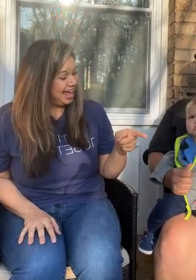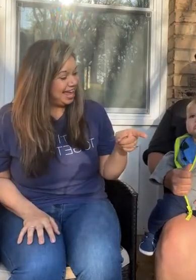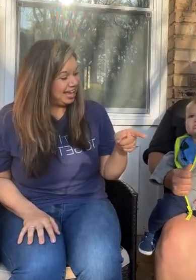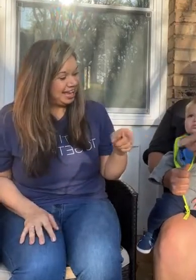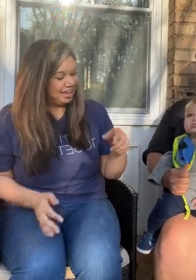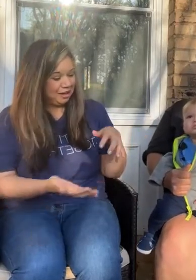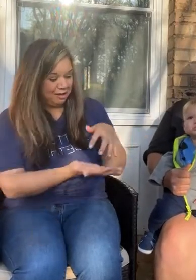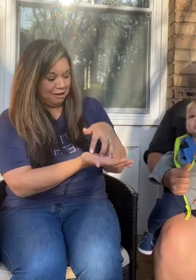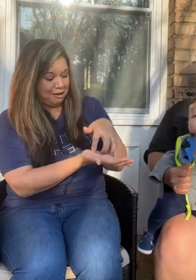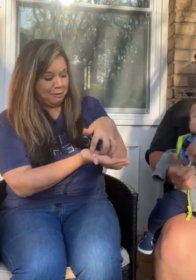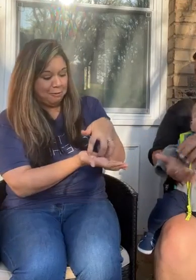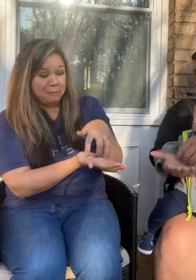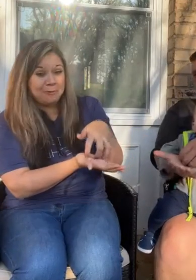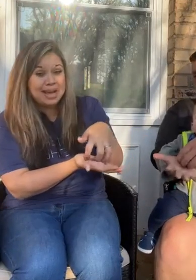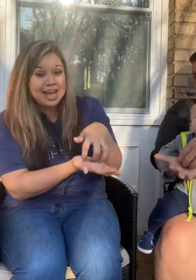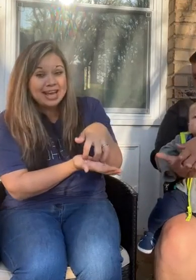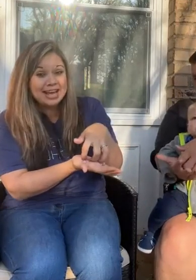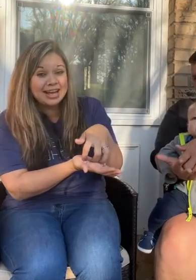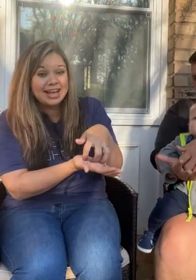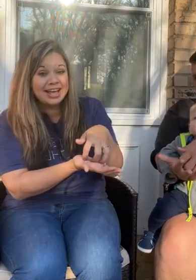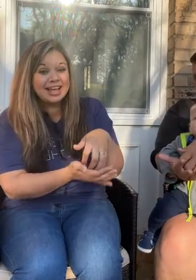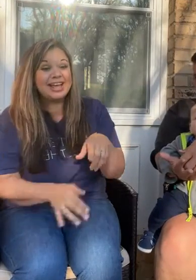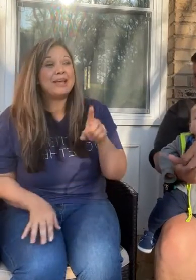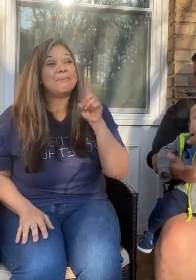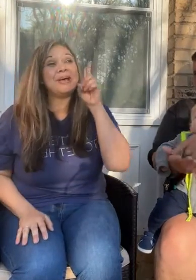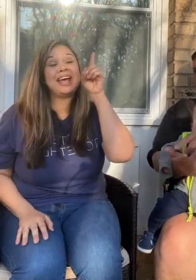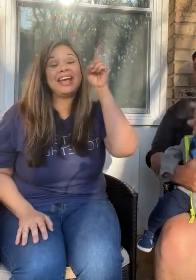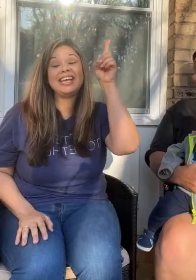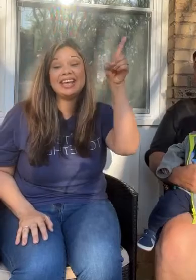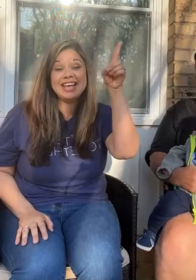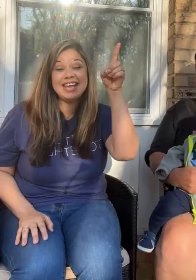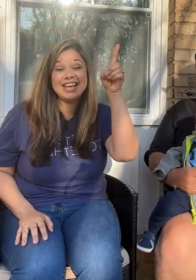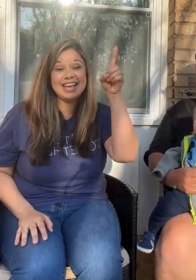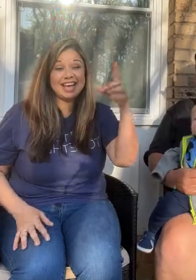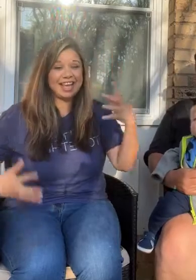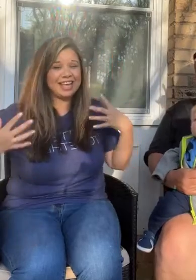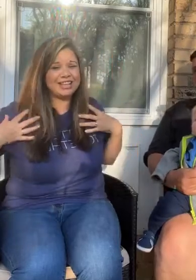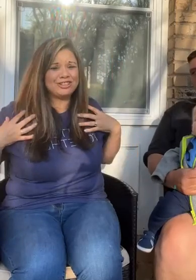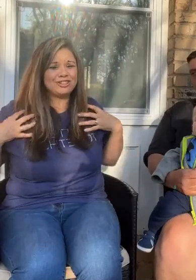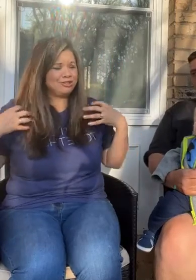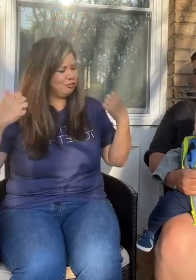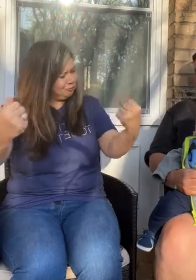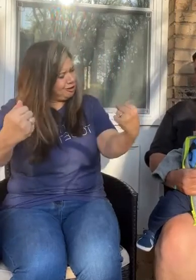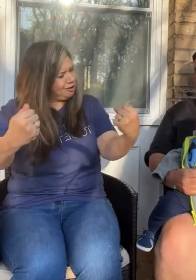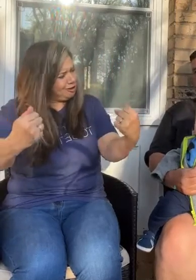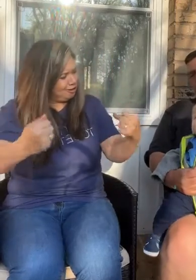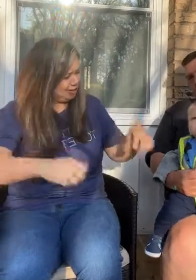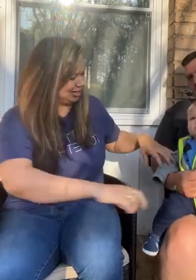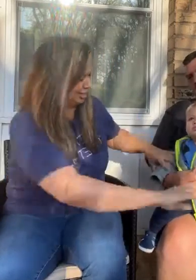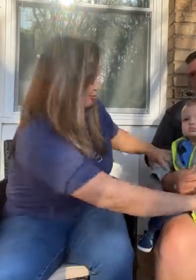They are weak, but he is strong. He's